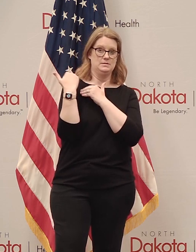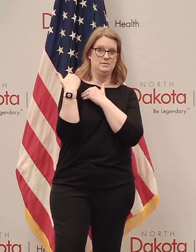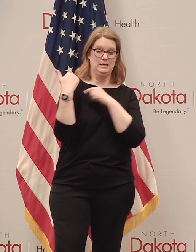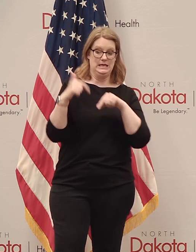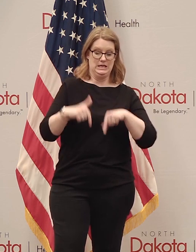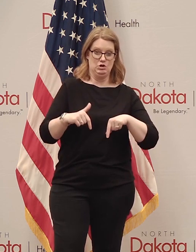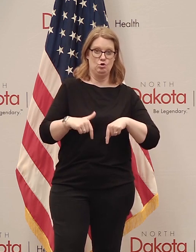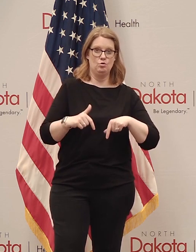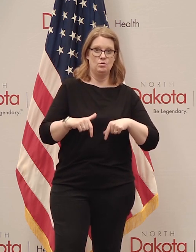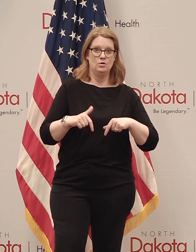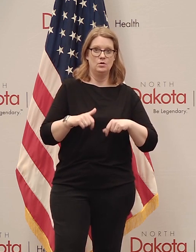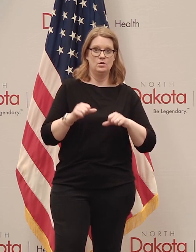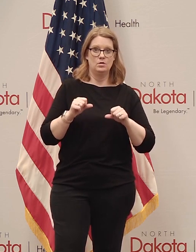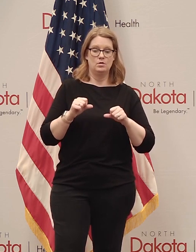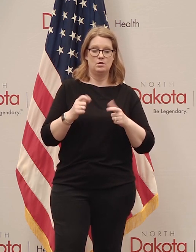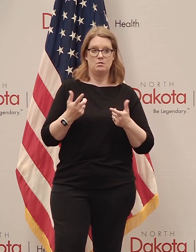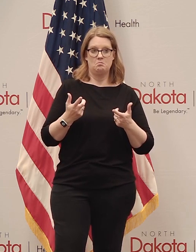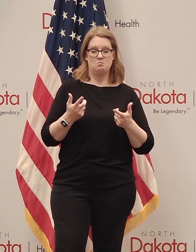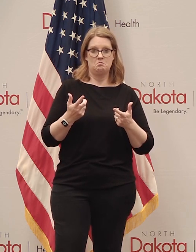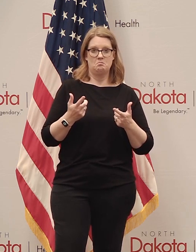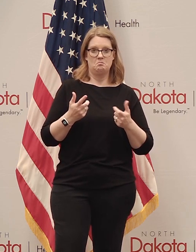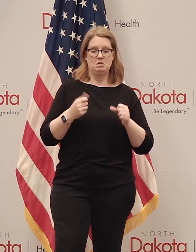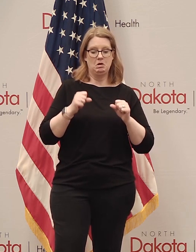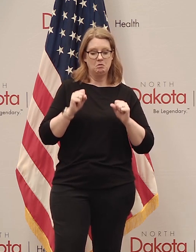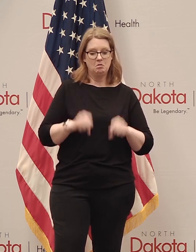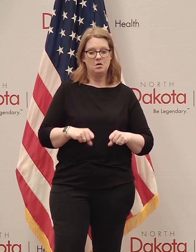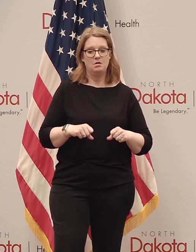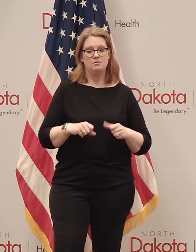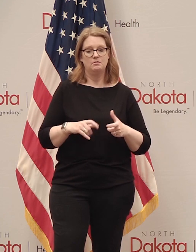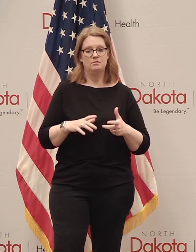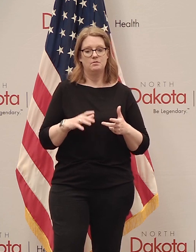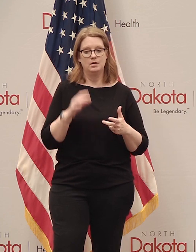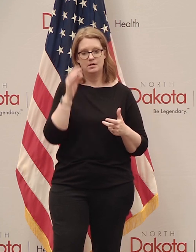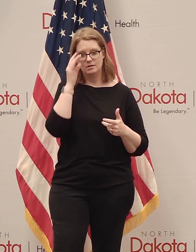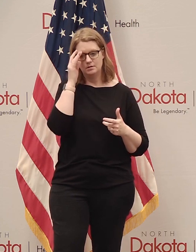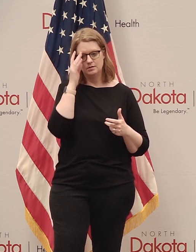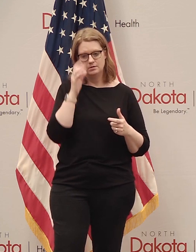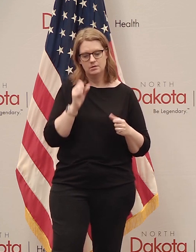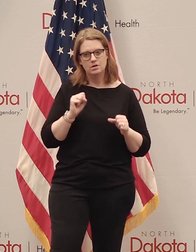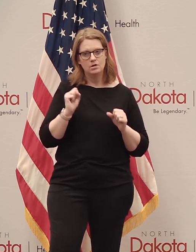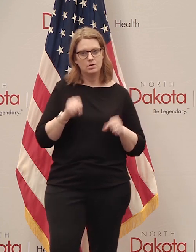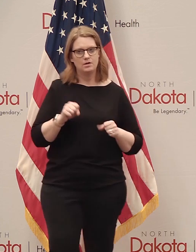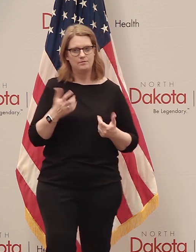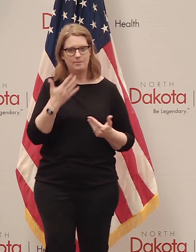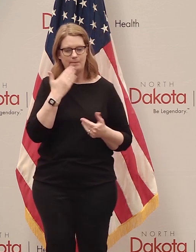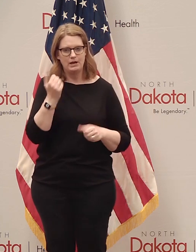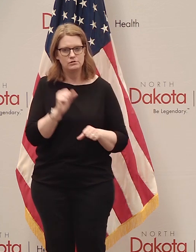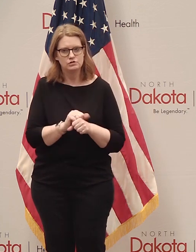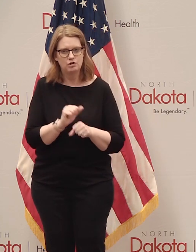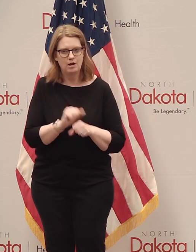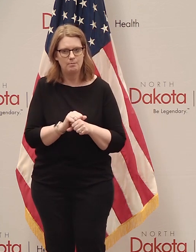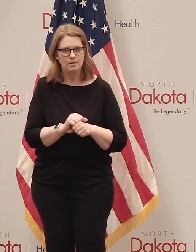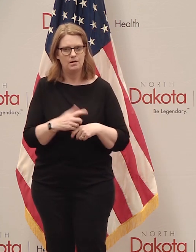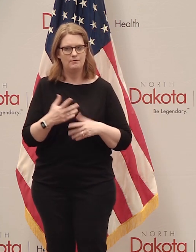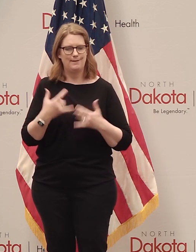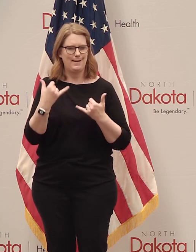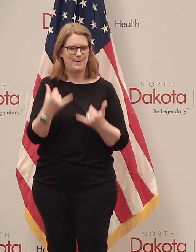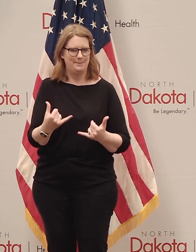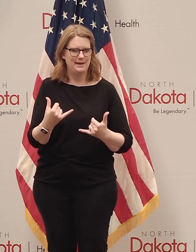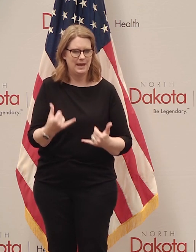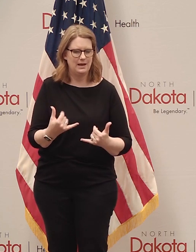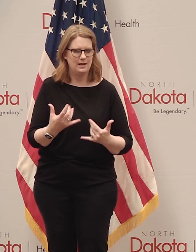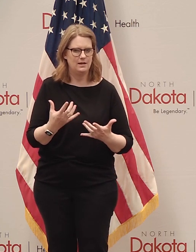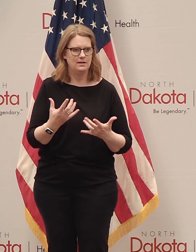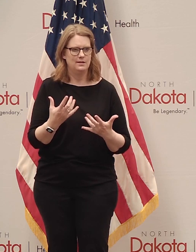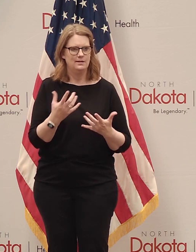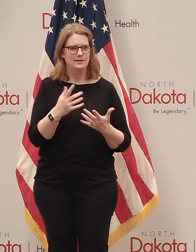here that could have been done is that we could have done a better job of updating the